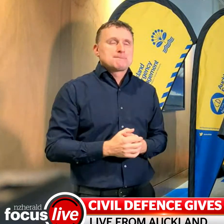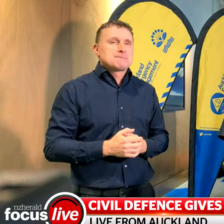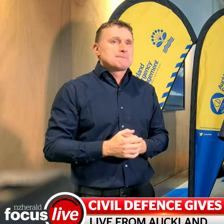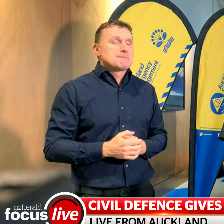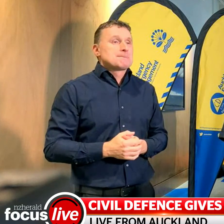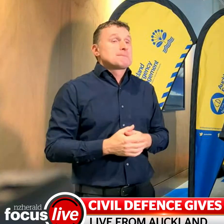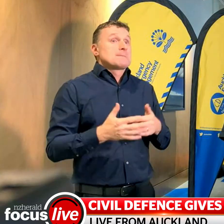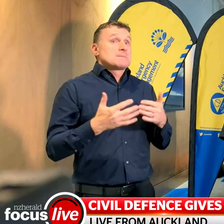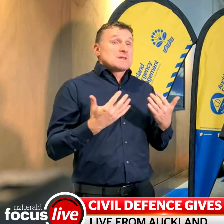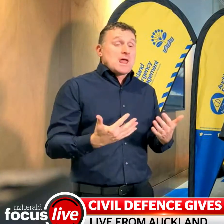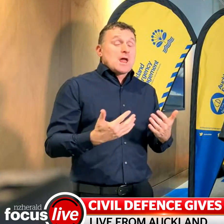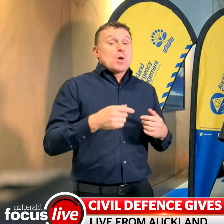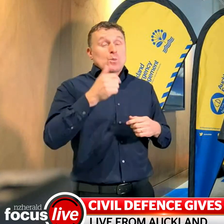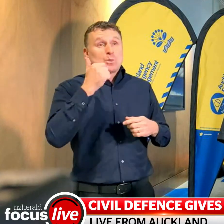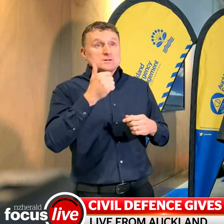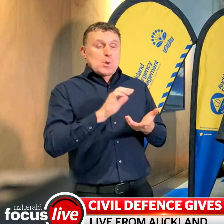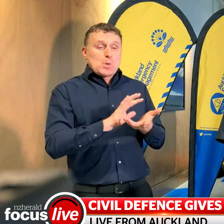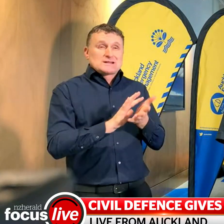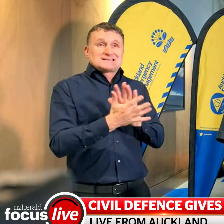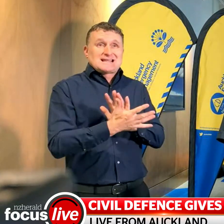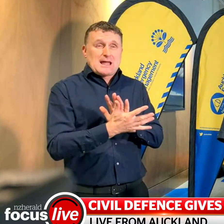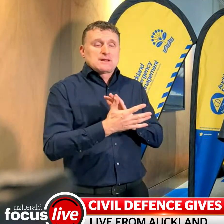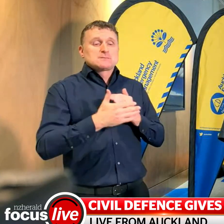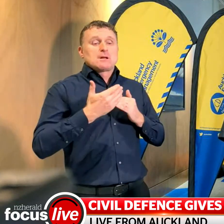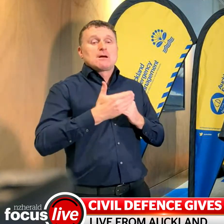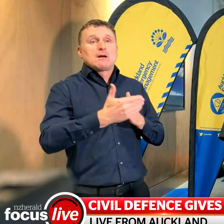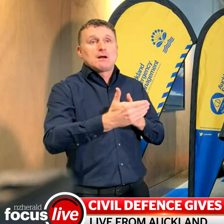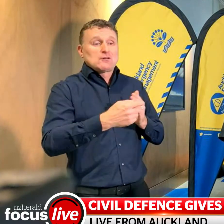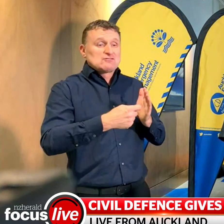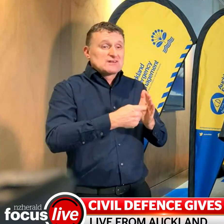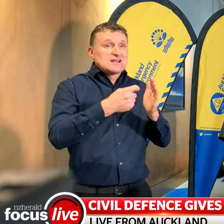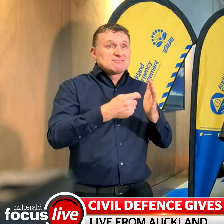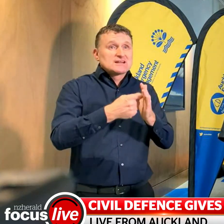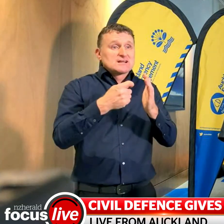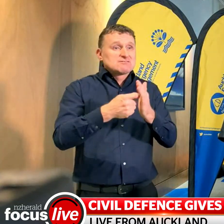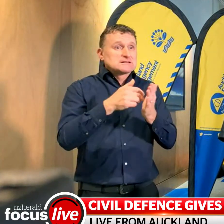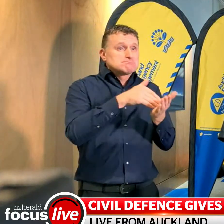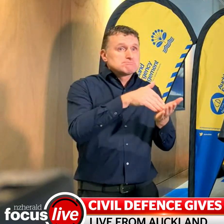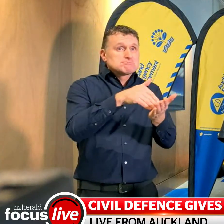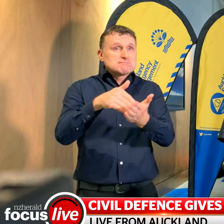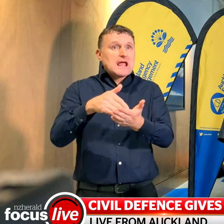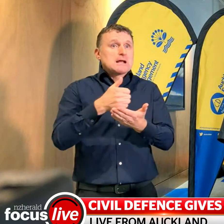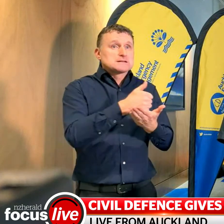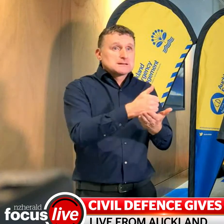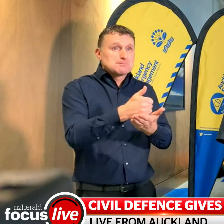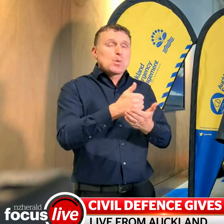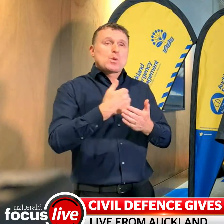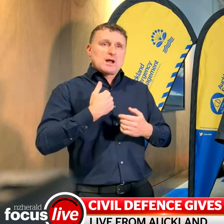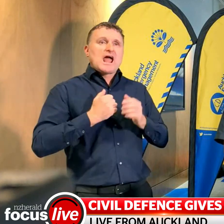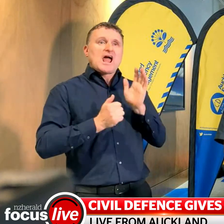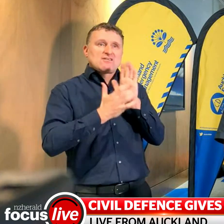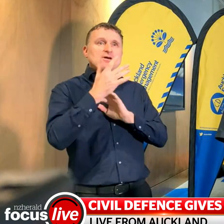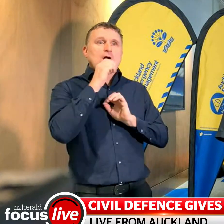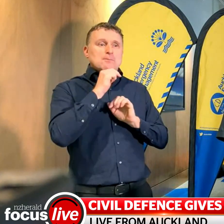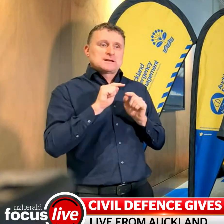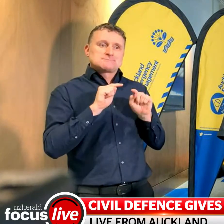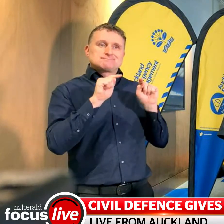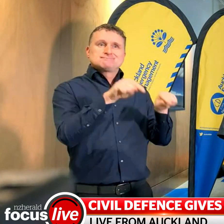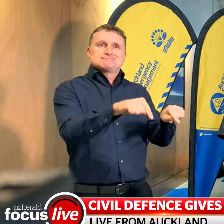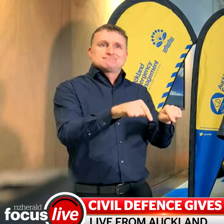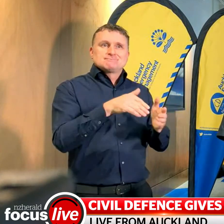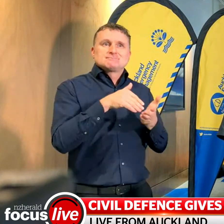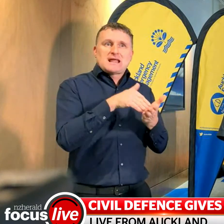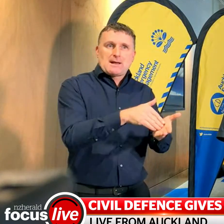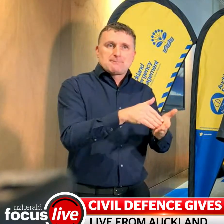and particularly assisting where we can in AEN, but also making sure that our resources and assets are up and ready to